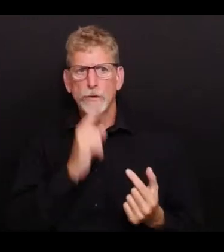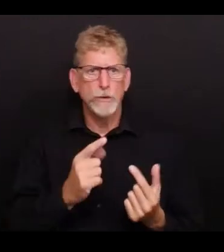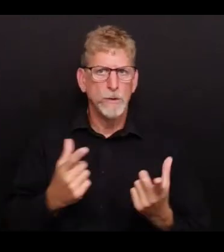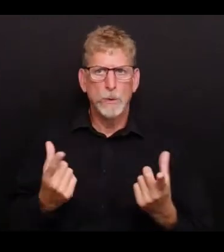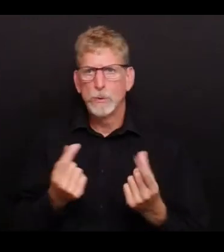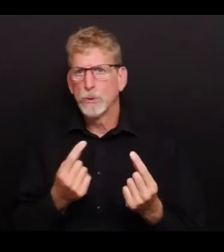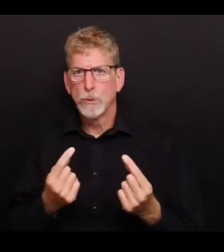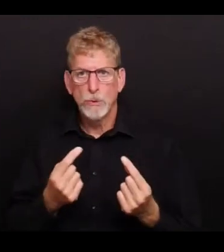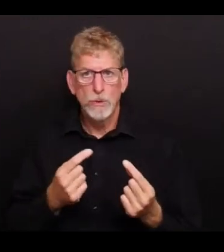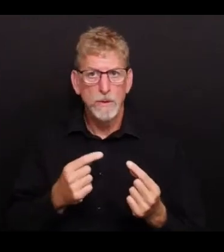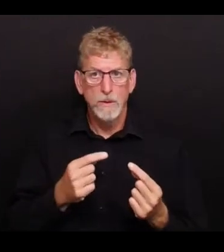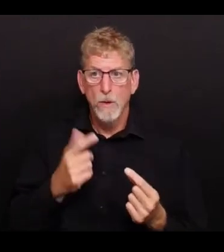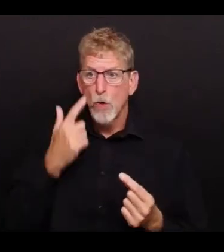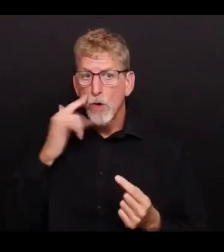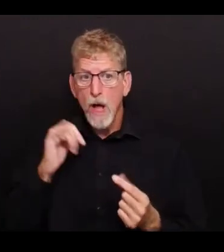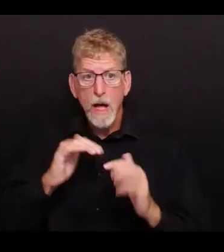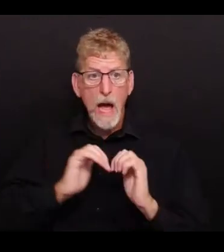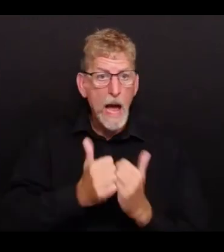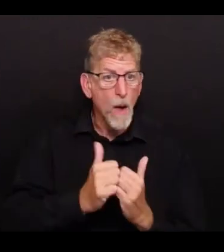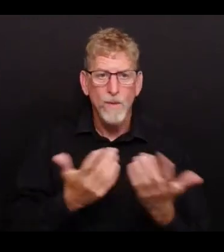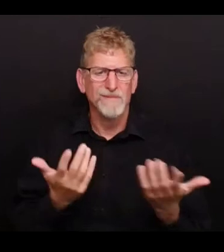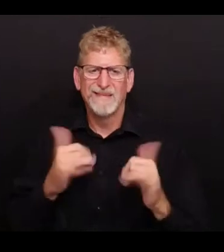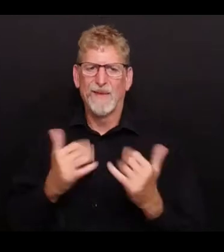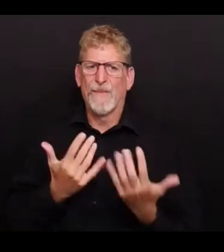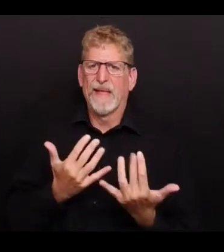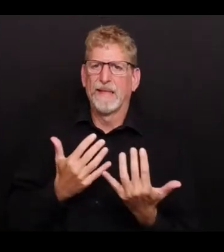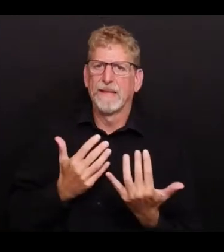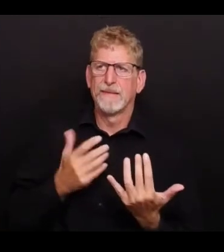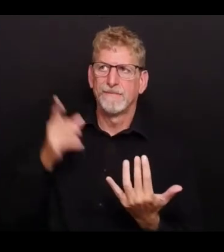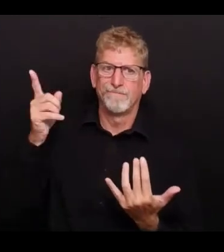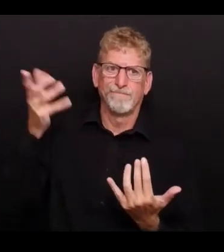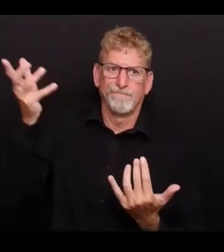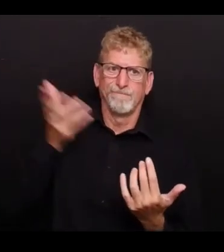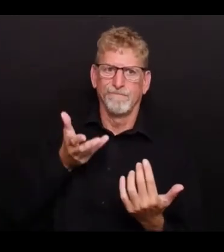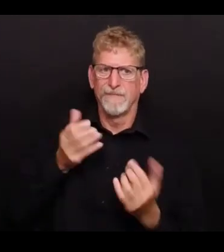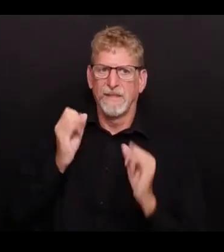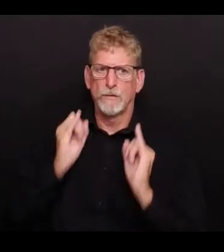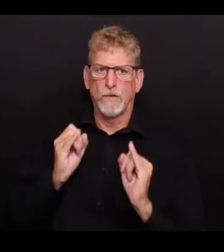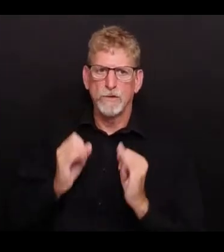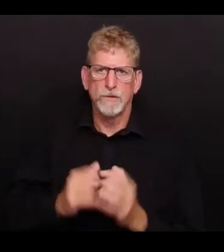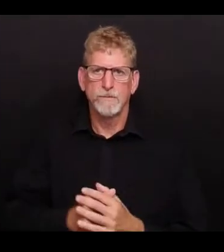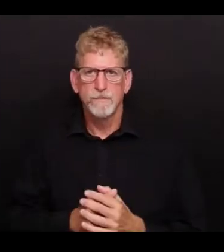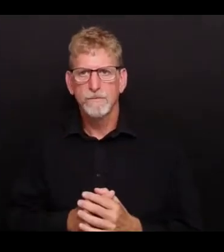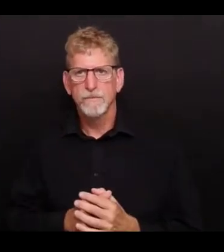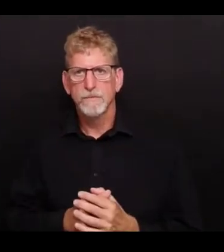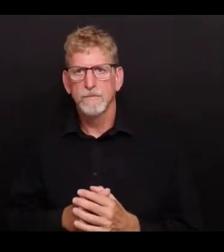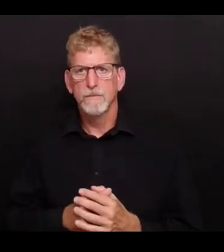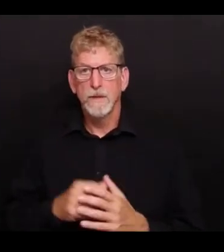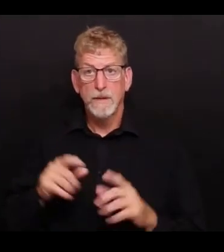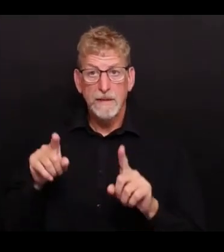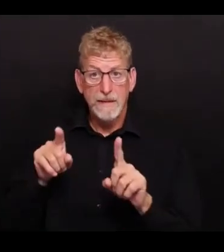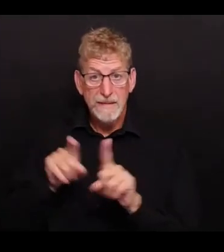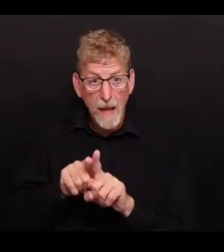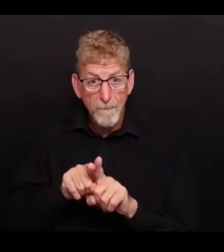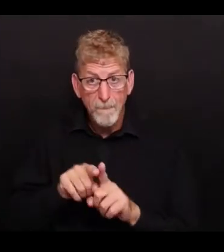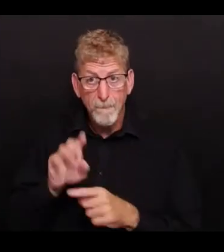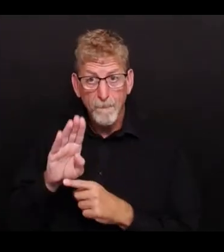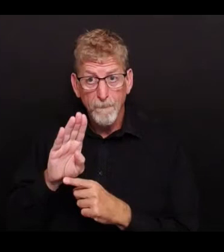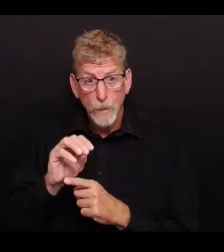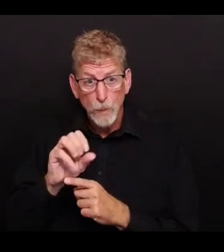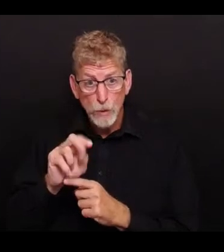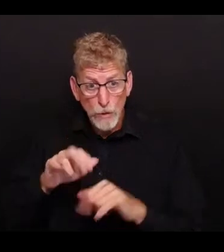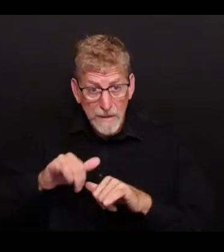might be, whether it will be, the same booster shot for everyone of every age, or whether that will be